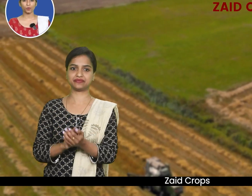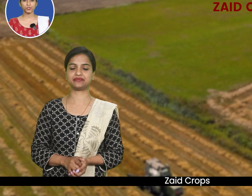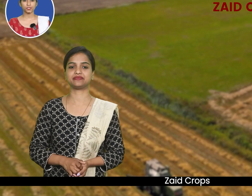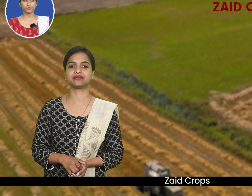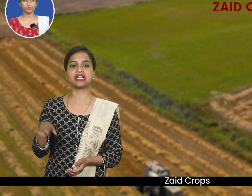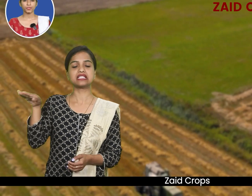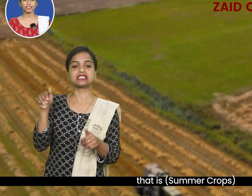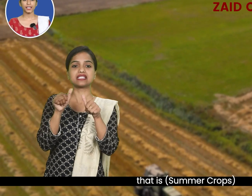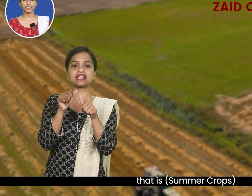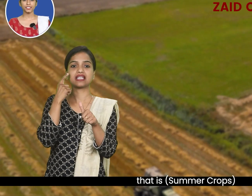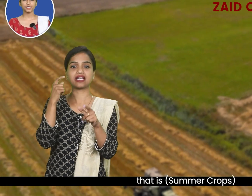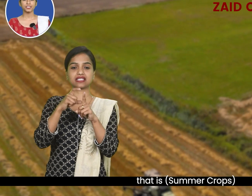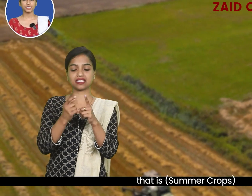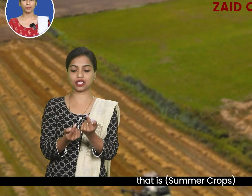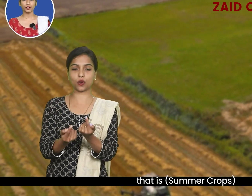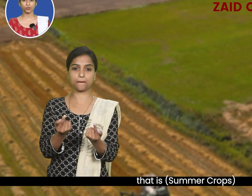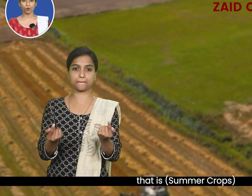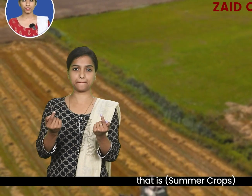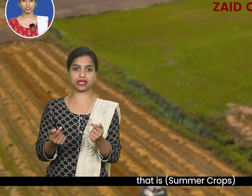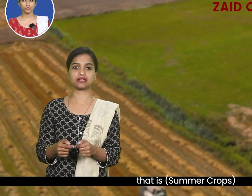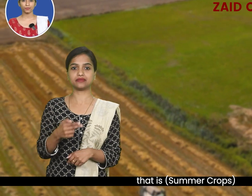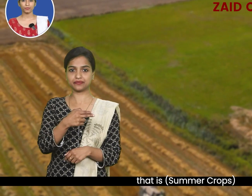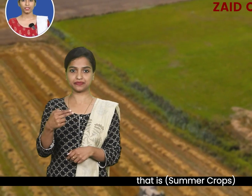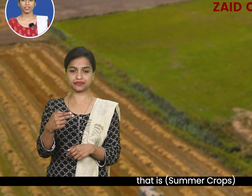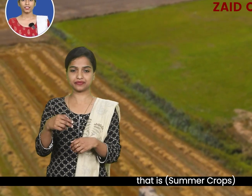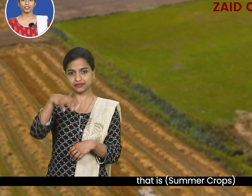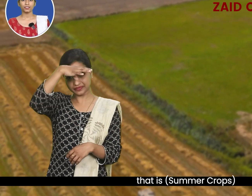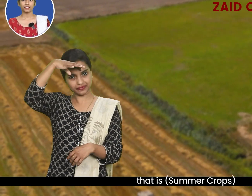Zaid crops, that is summer crops.